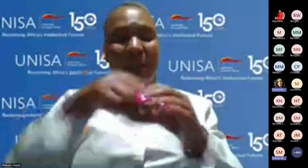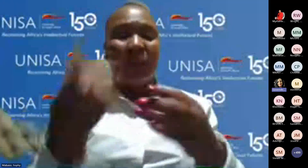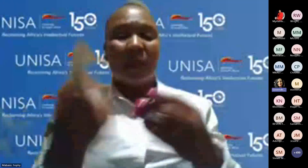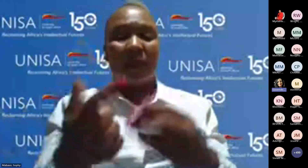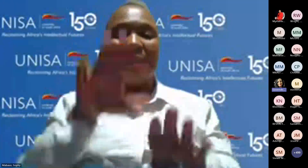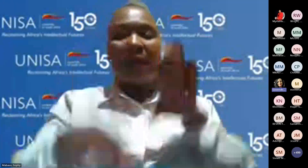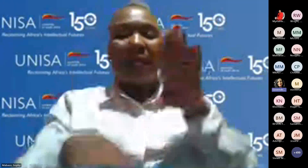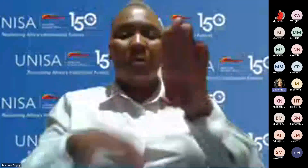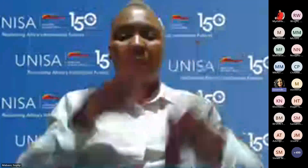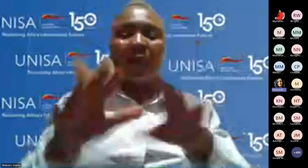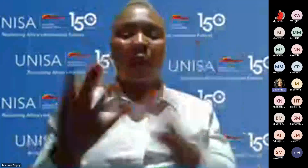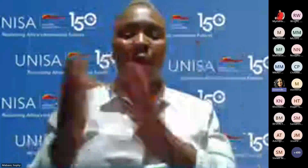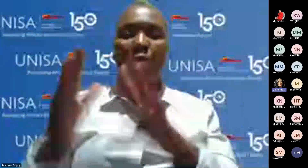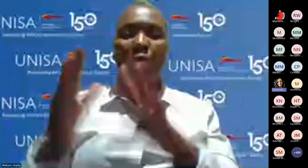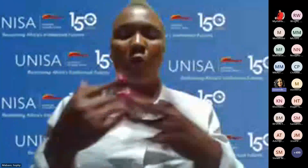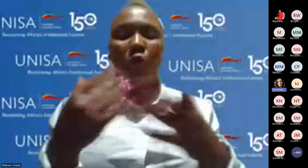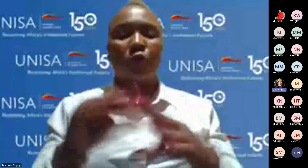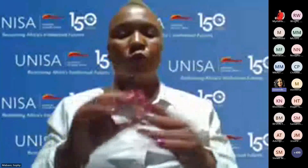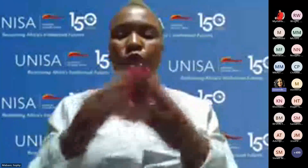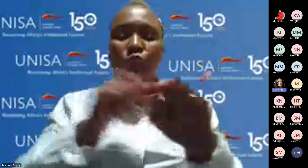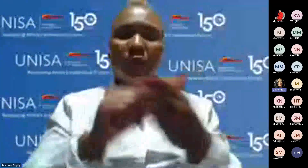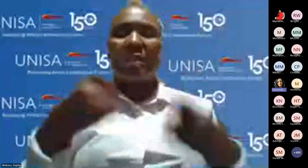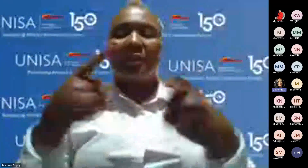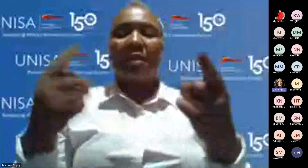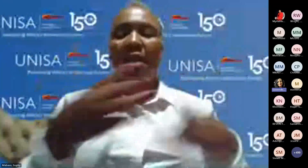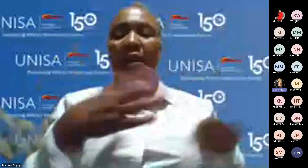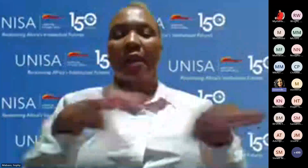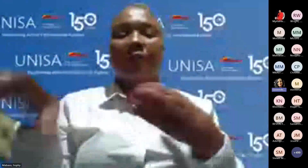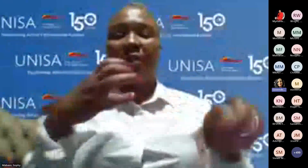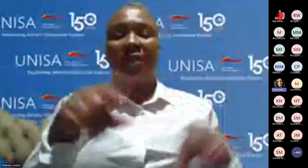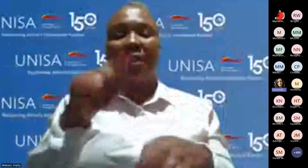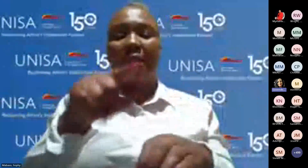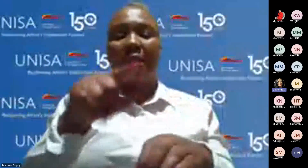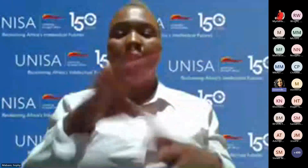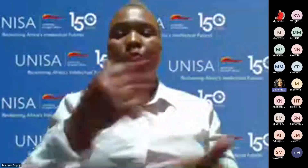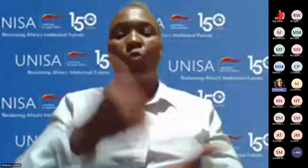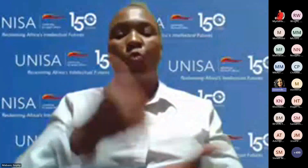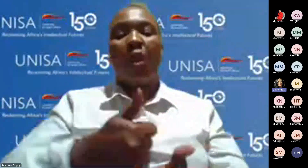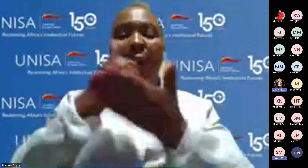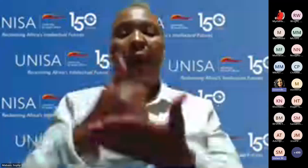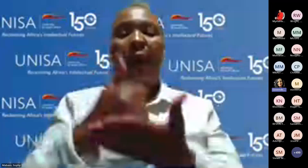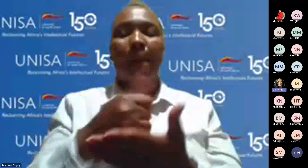how to complete the different activities in that course, and will help you to,